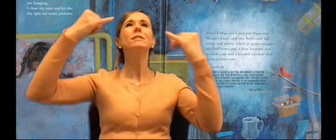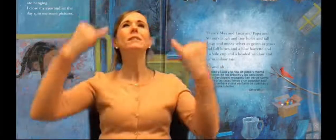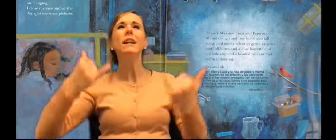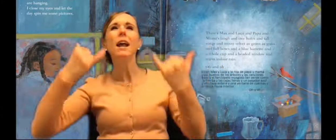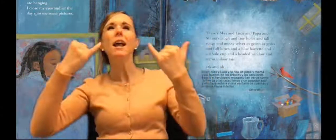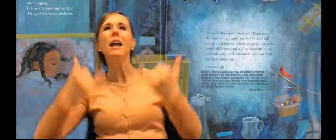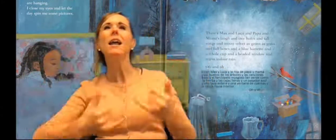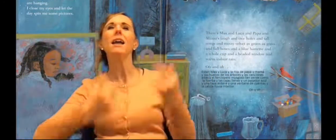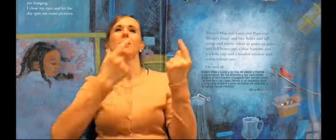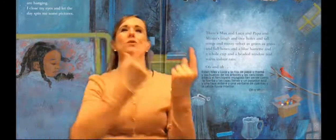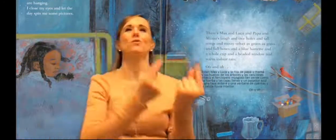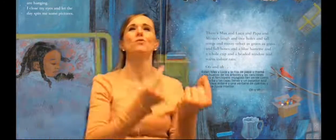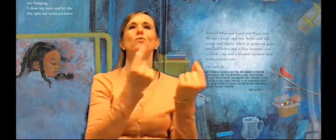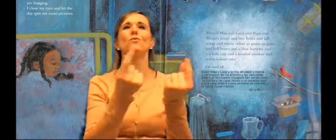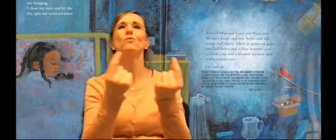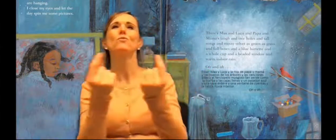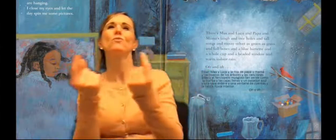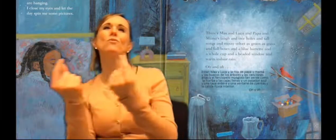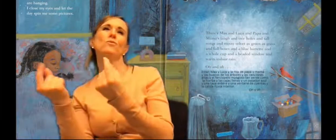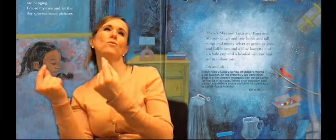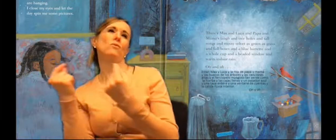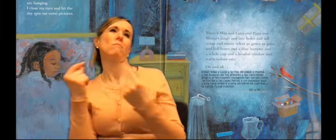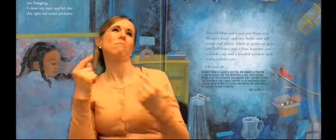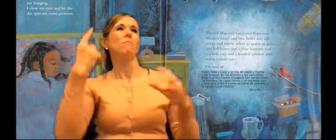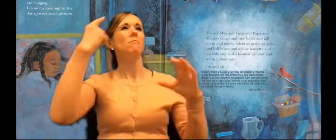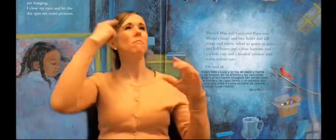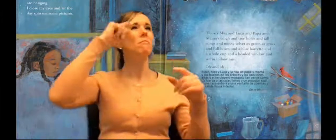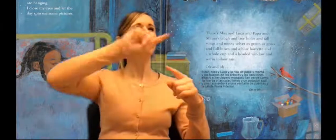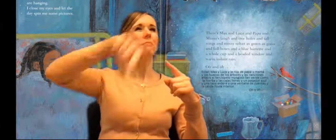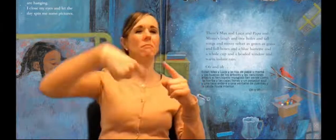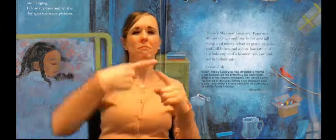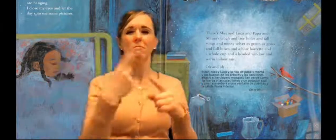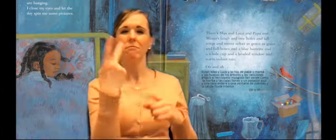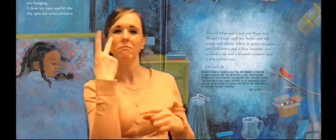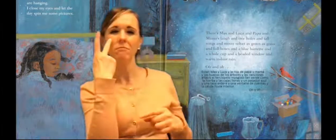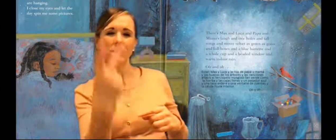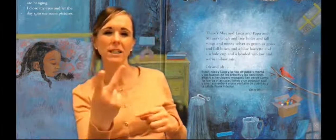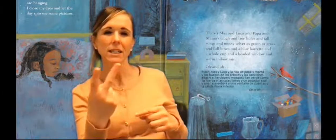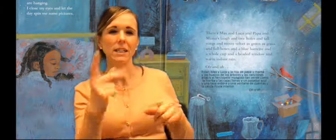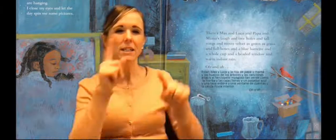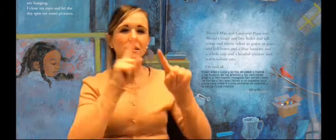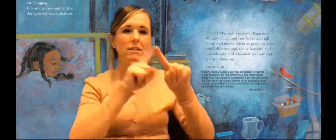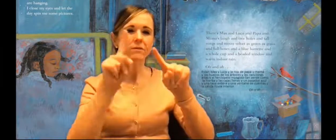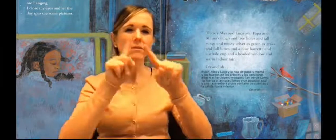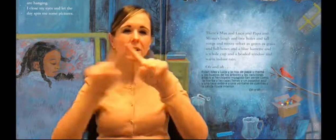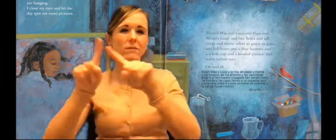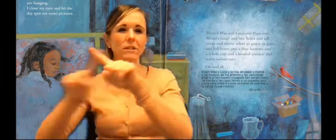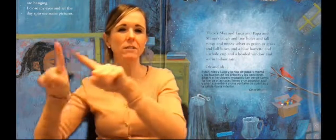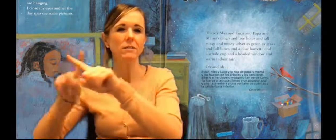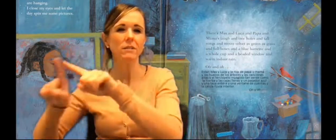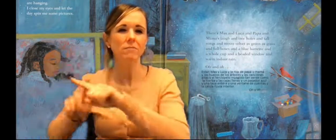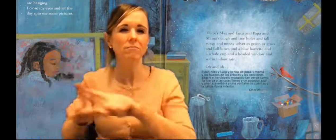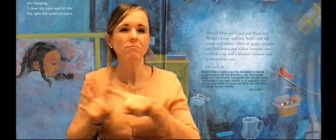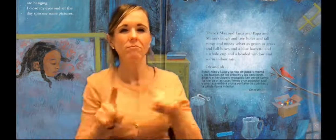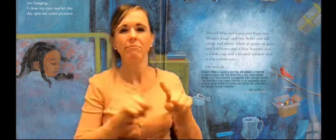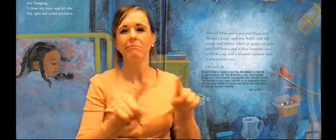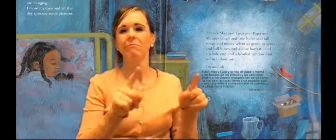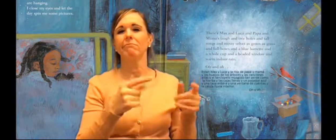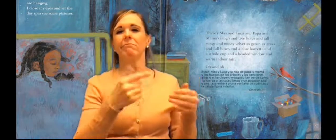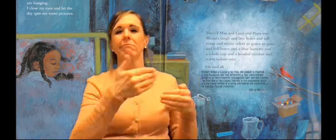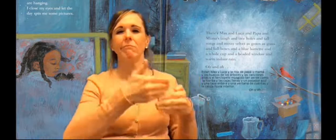my dreams, I think about today. Everything I did, I think about